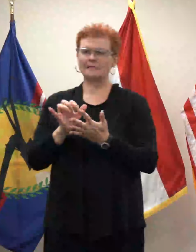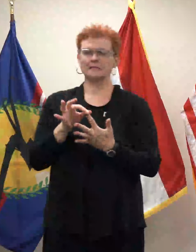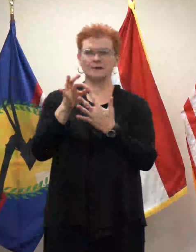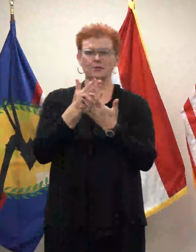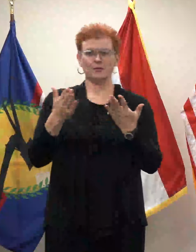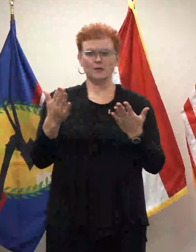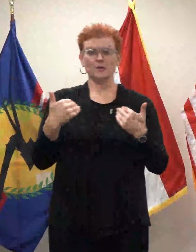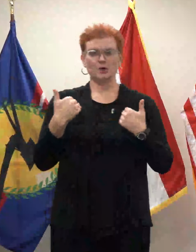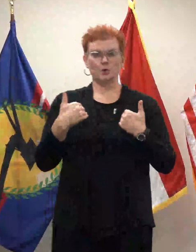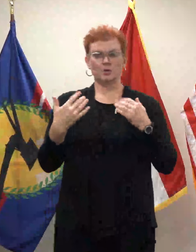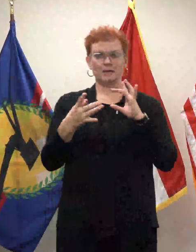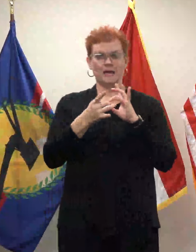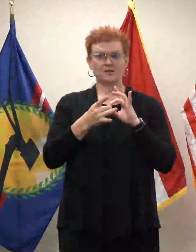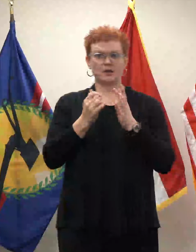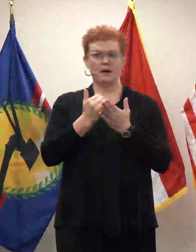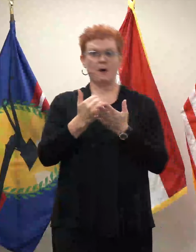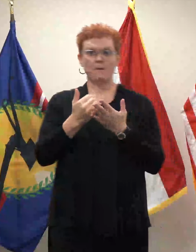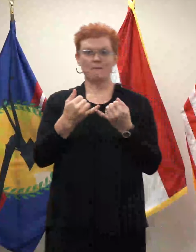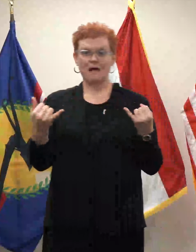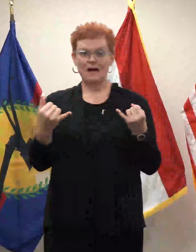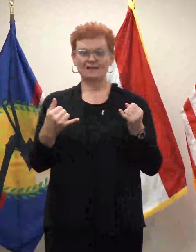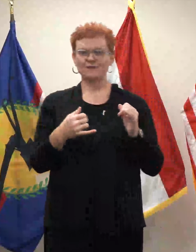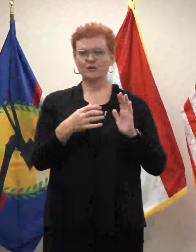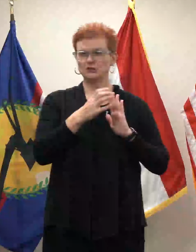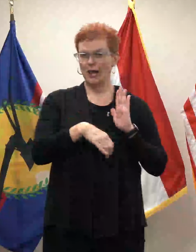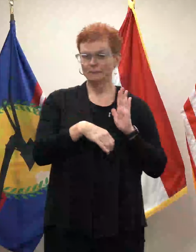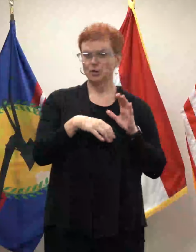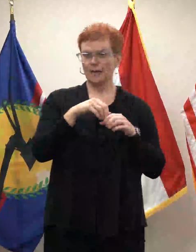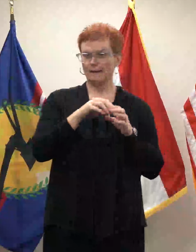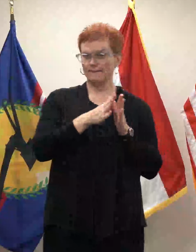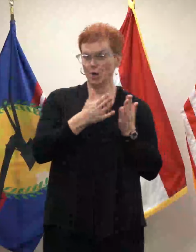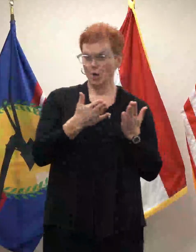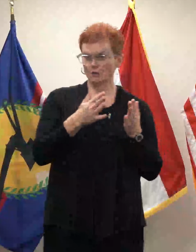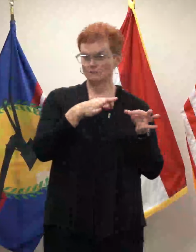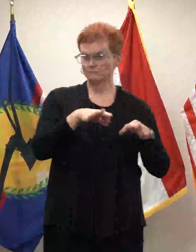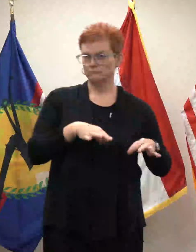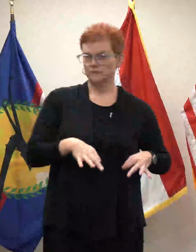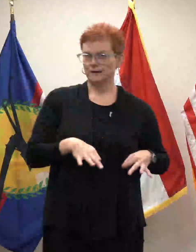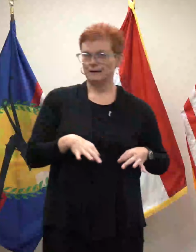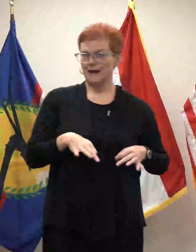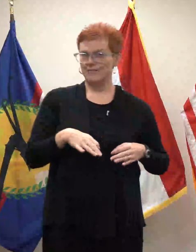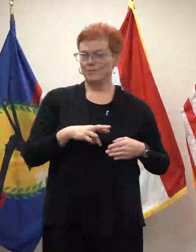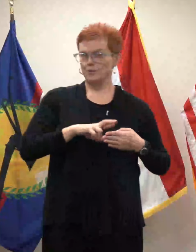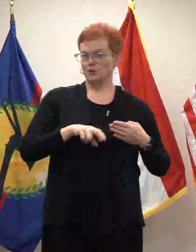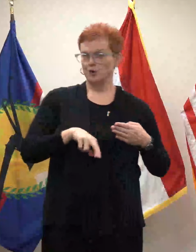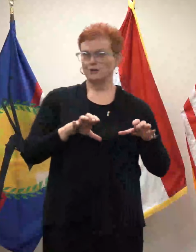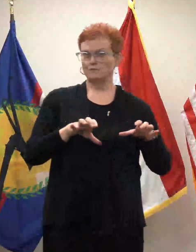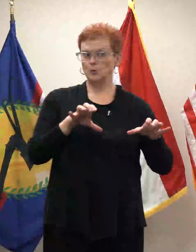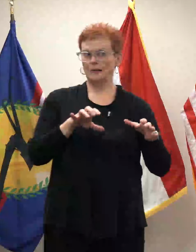about the Youth Connection Helpline. And in fact, there's a chapter in a book about the Youth Connection Helpline and the outcomes we get by doing that